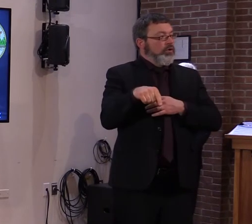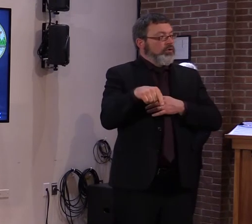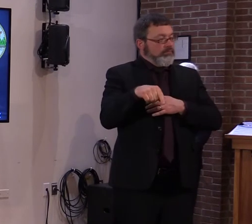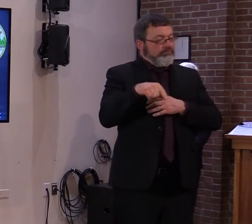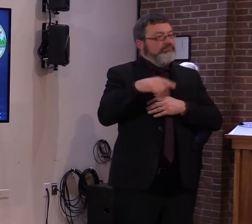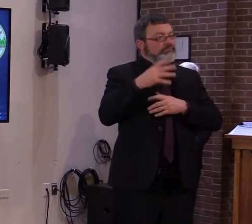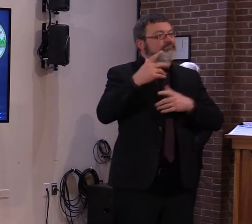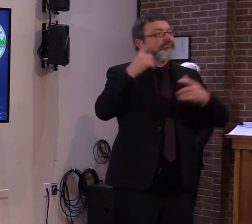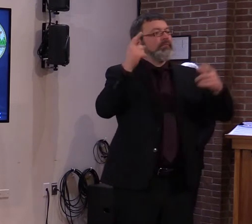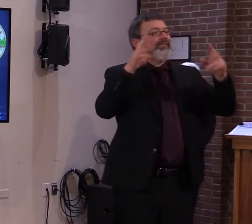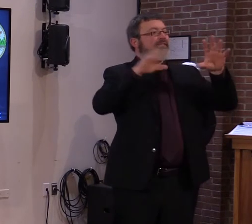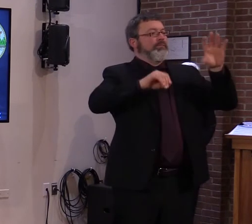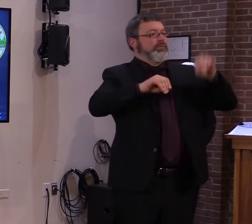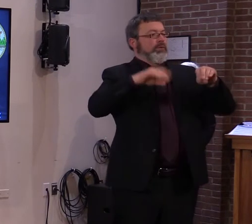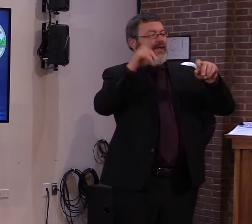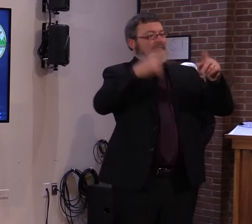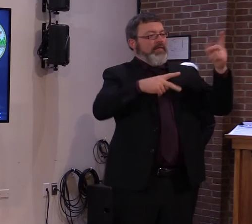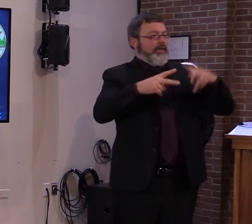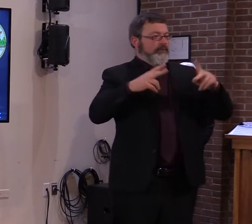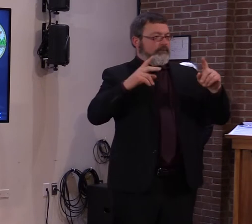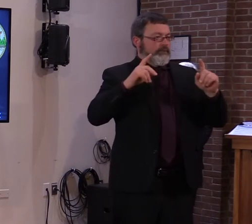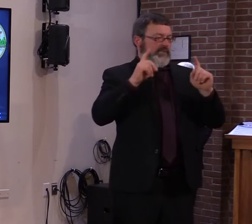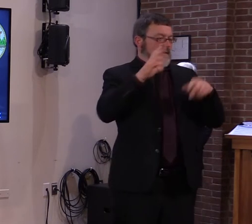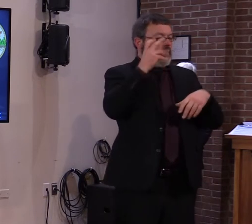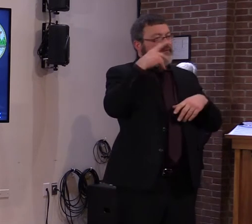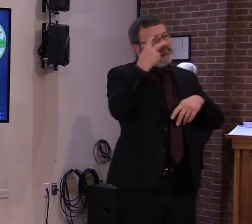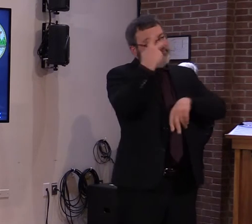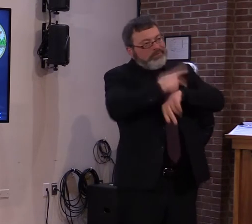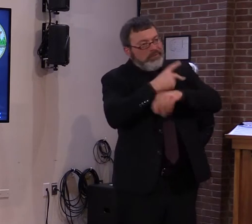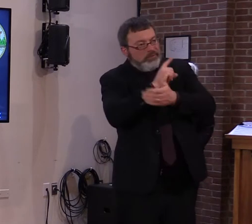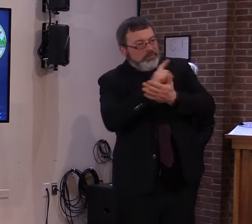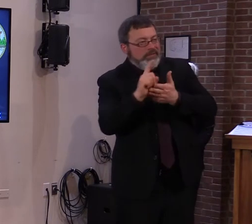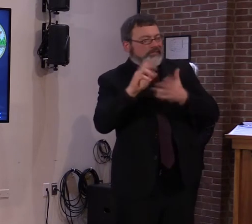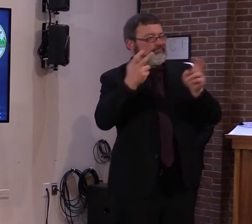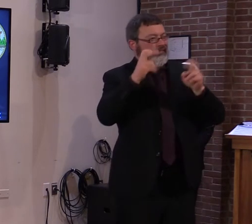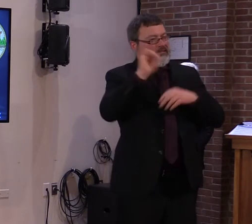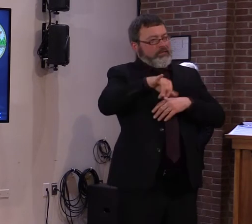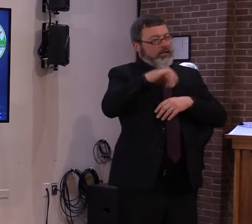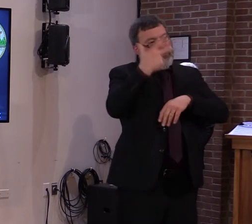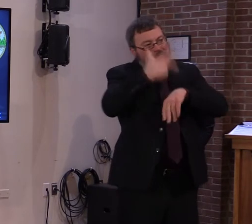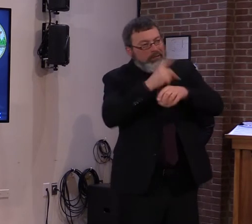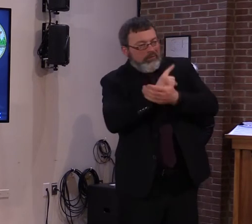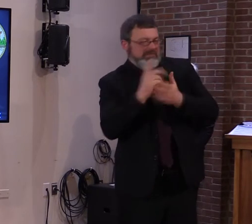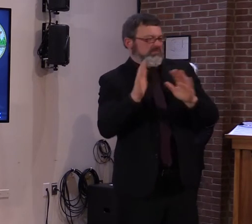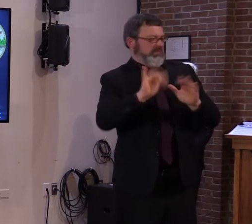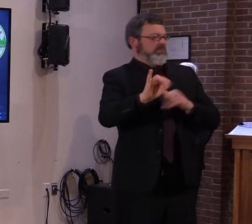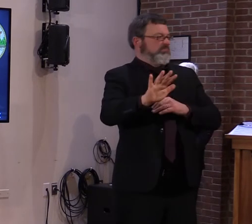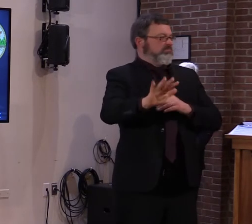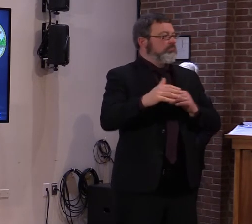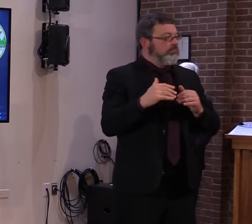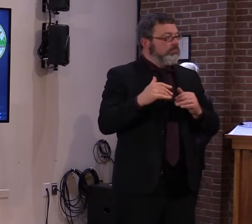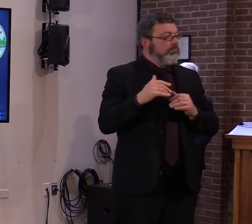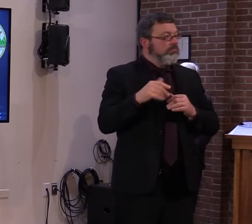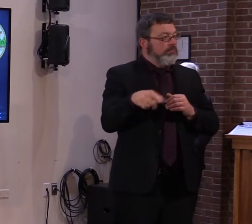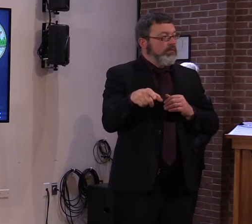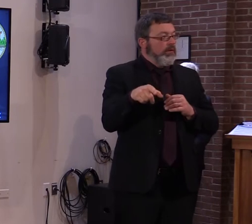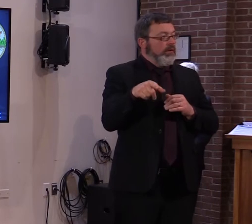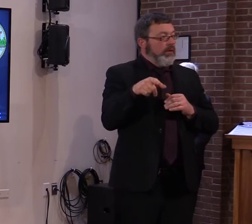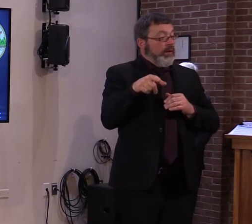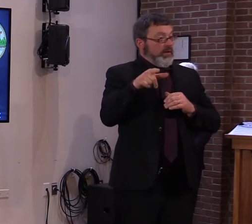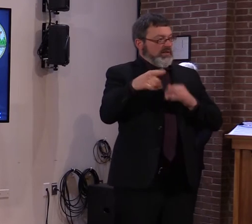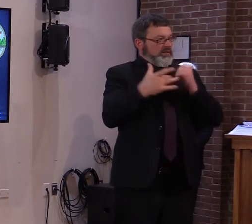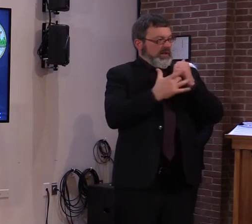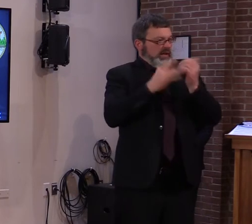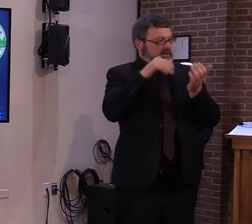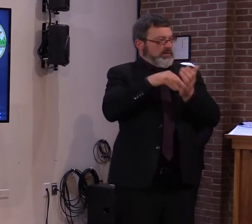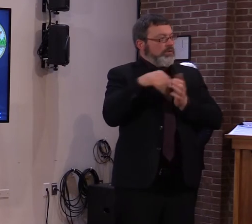shift that they did fairly early on with moving a lot of their academic side of their programs to online platforms and keeping the